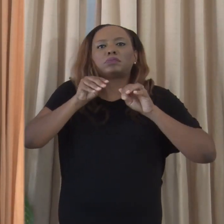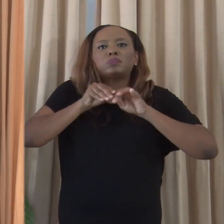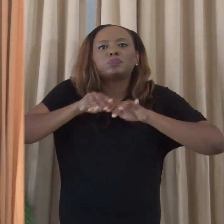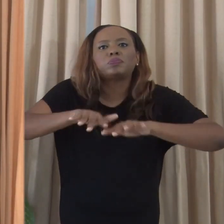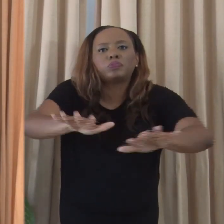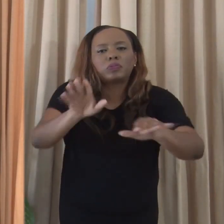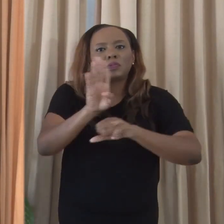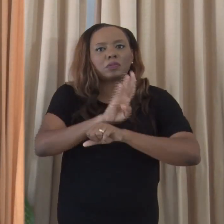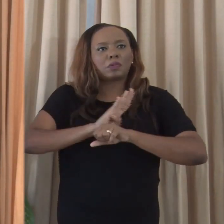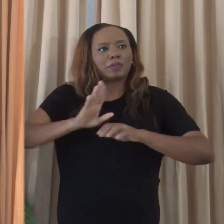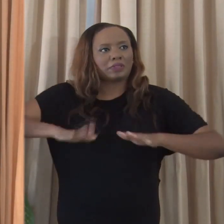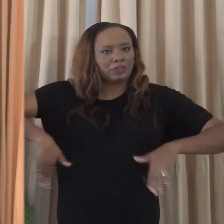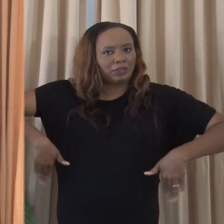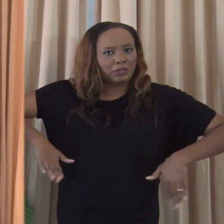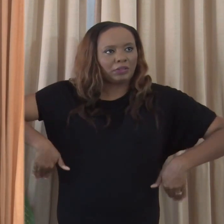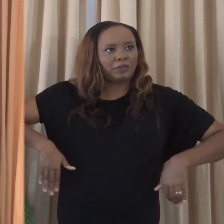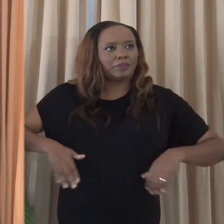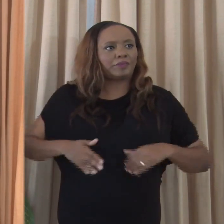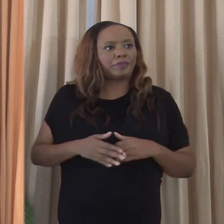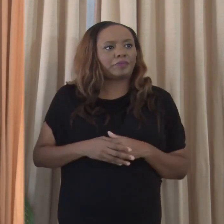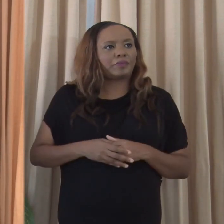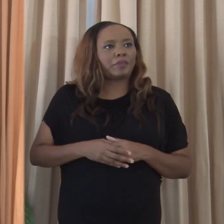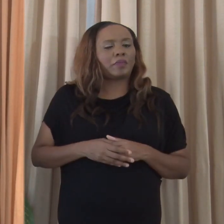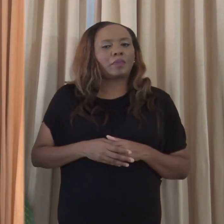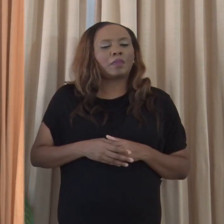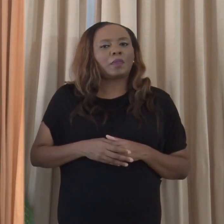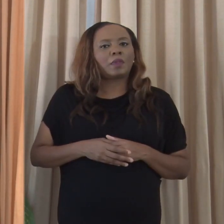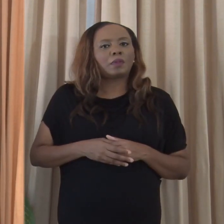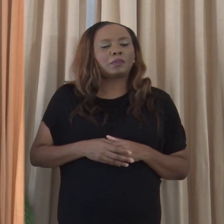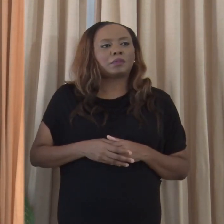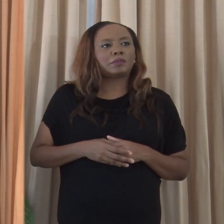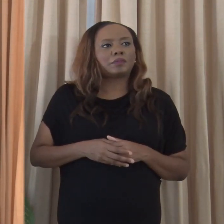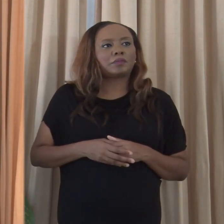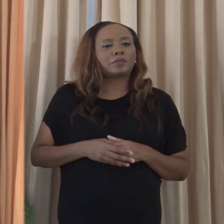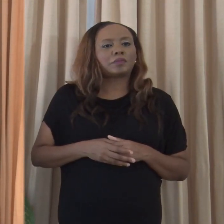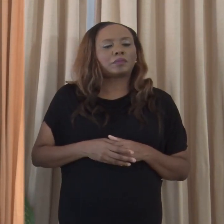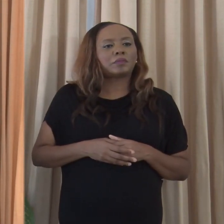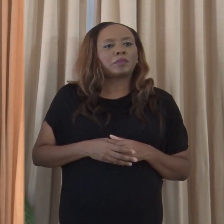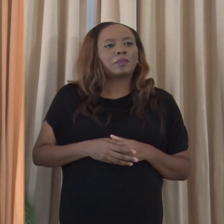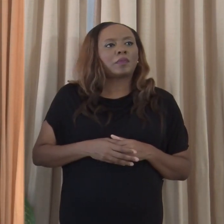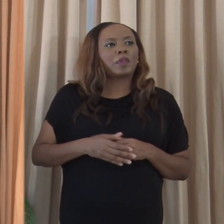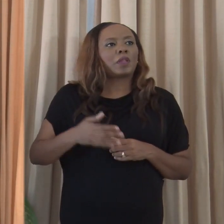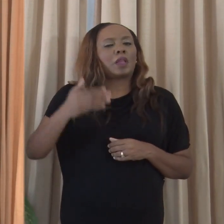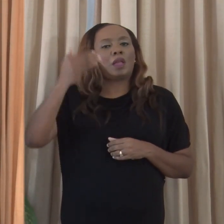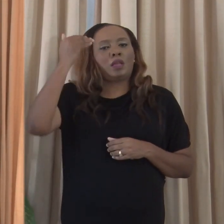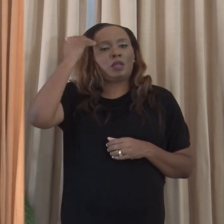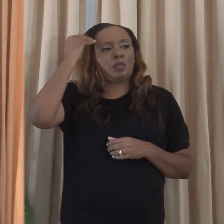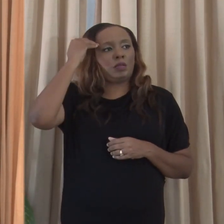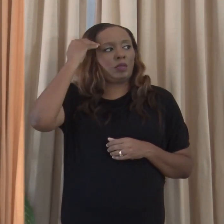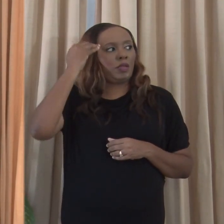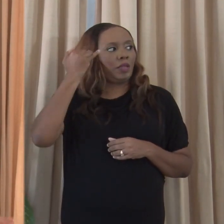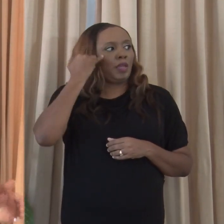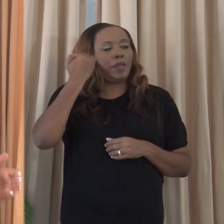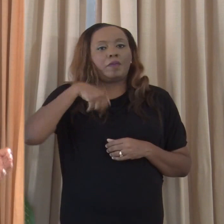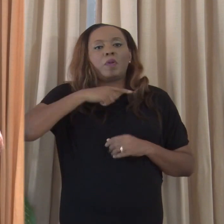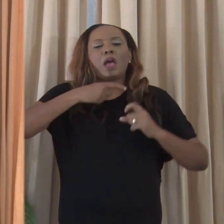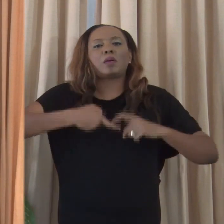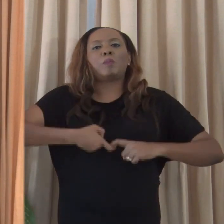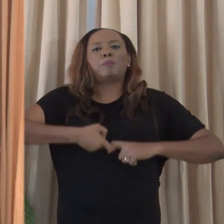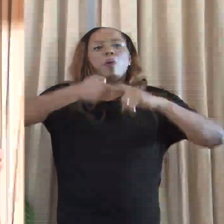frankly, or rather to bring a cessation to touristic-related travel, automatically brings a